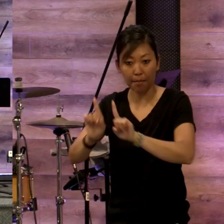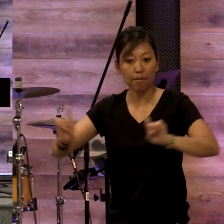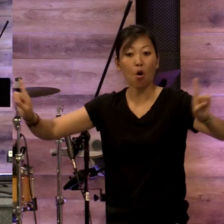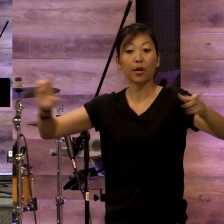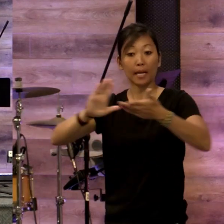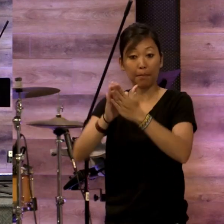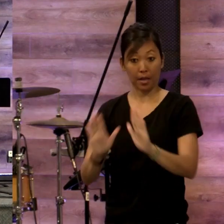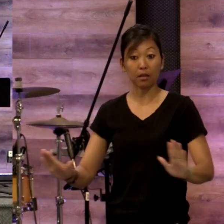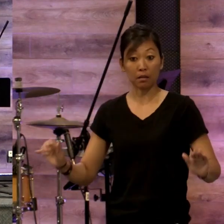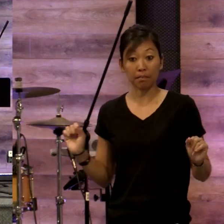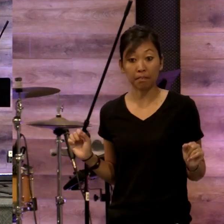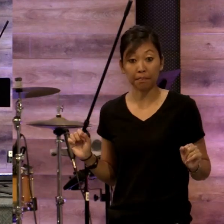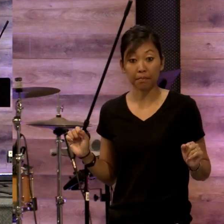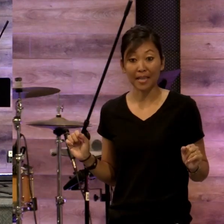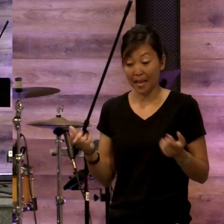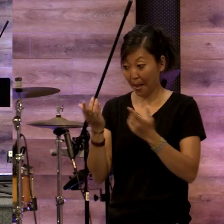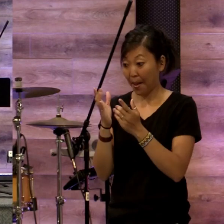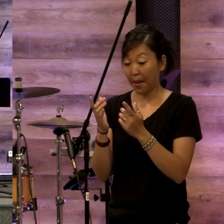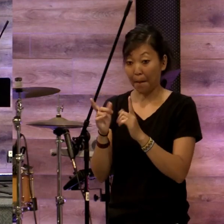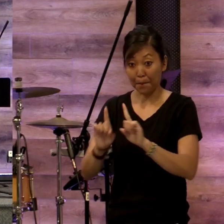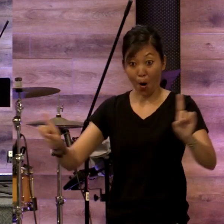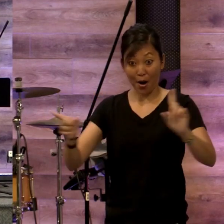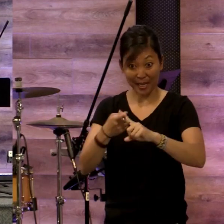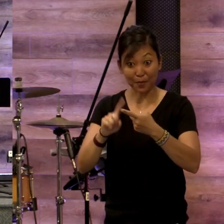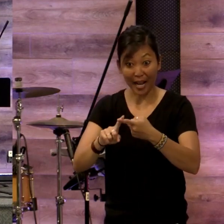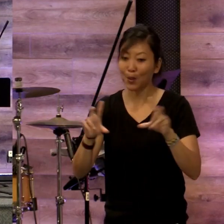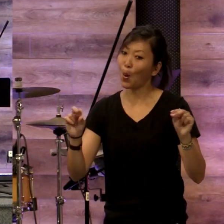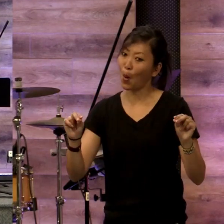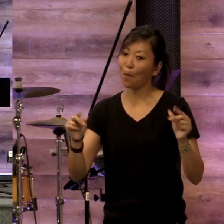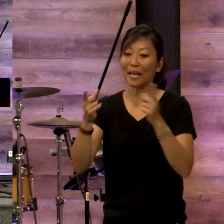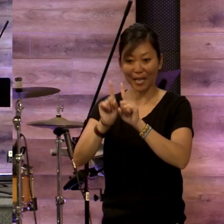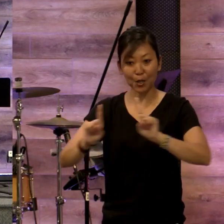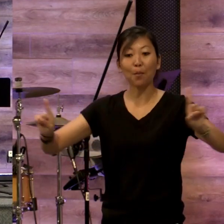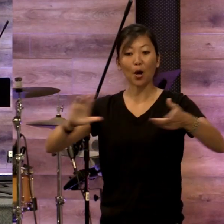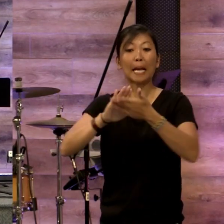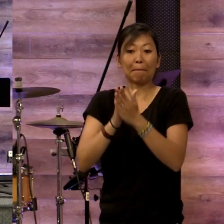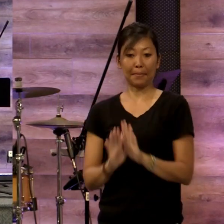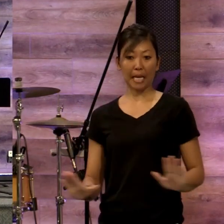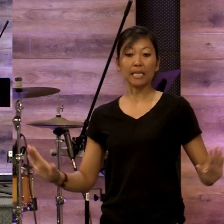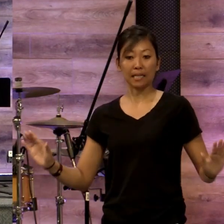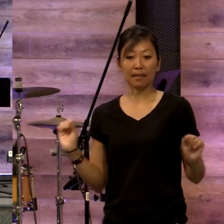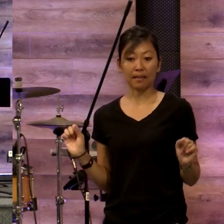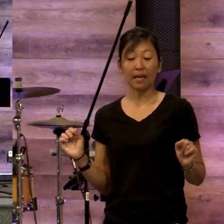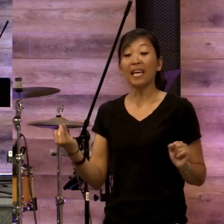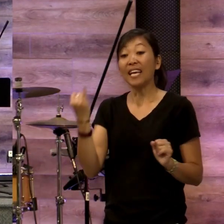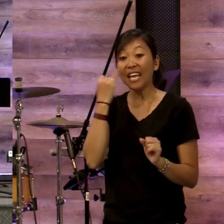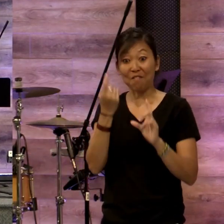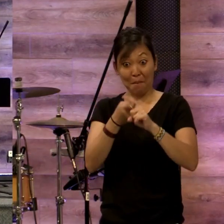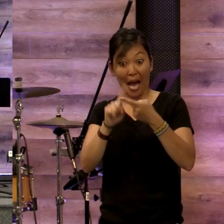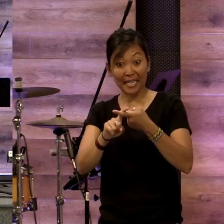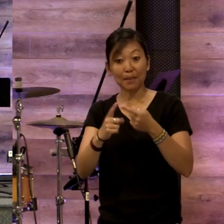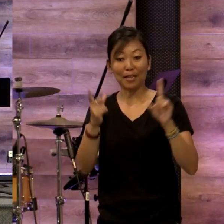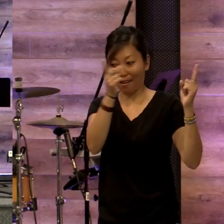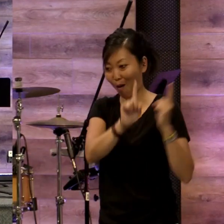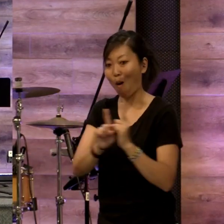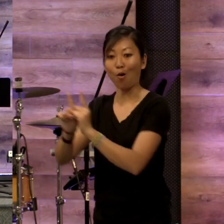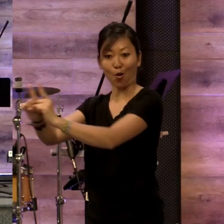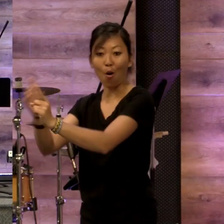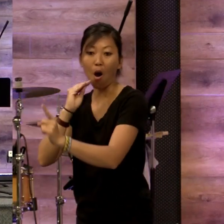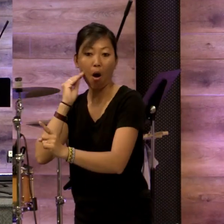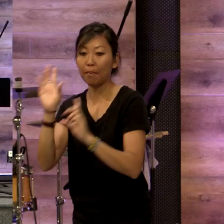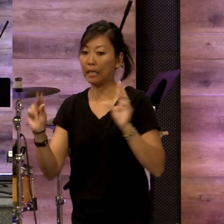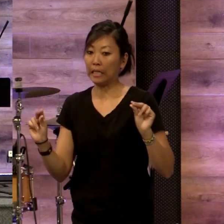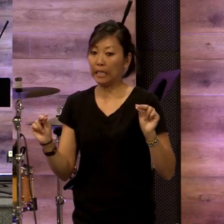they don't depart as buddies again. How do we know that? Well, if they did, they would all just gone back home, like everything was fine, but they